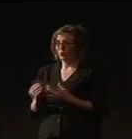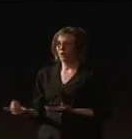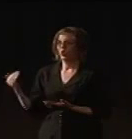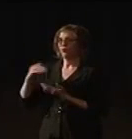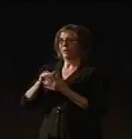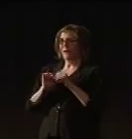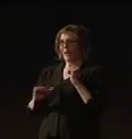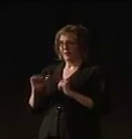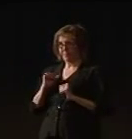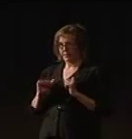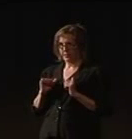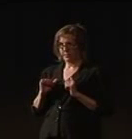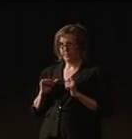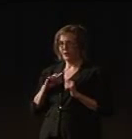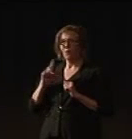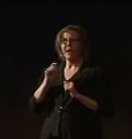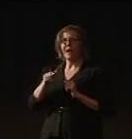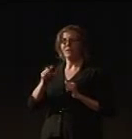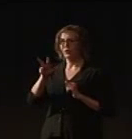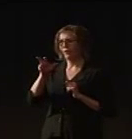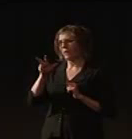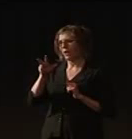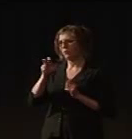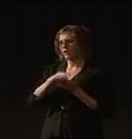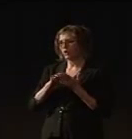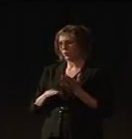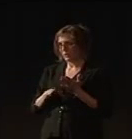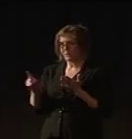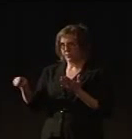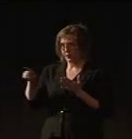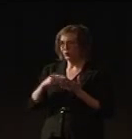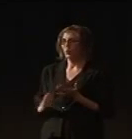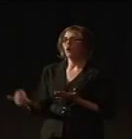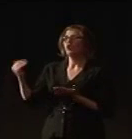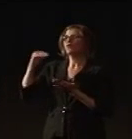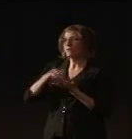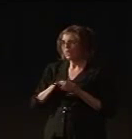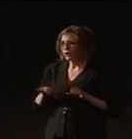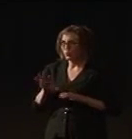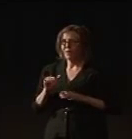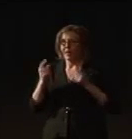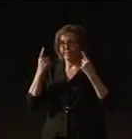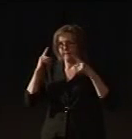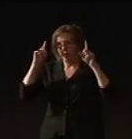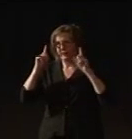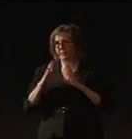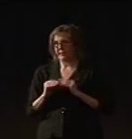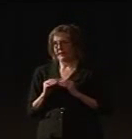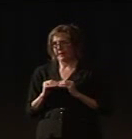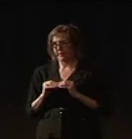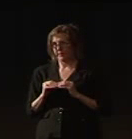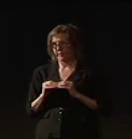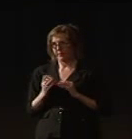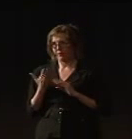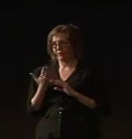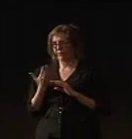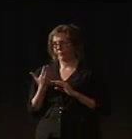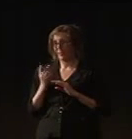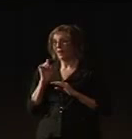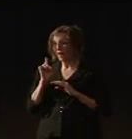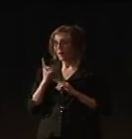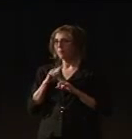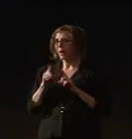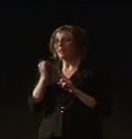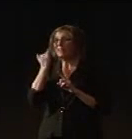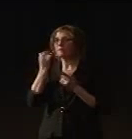the student, 300 students of Sciences Po, to redo the failed Copenhagen meeting of 2009. So you will